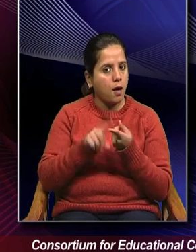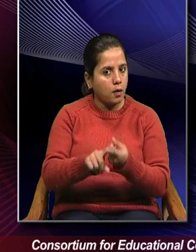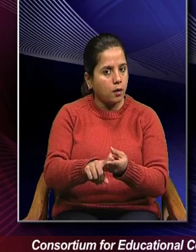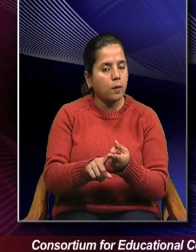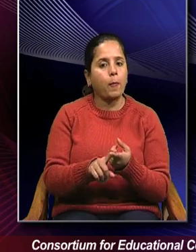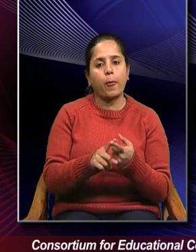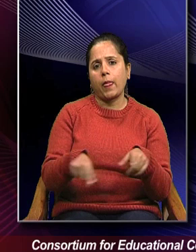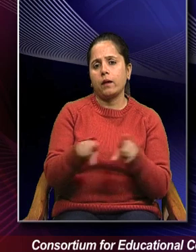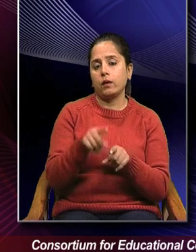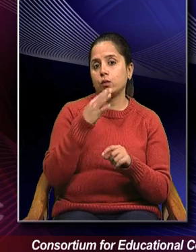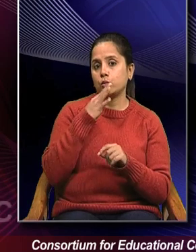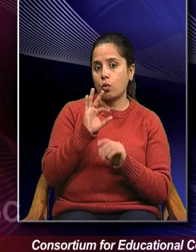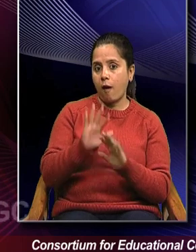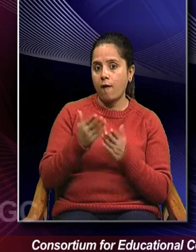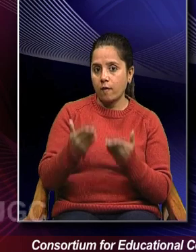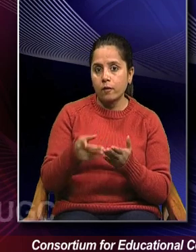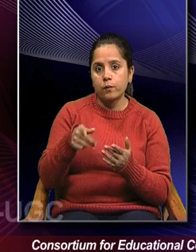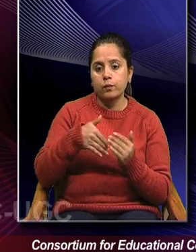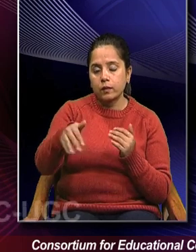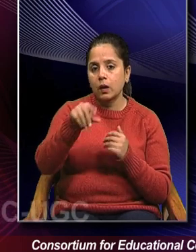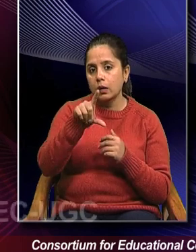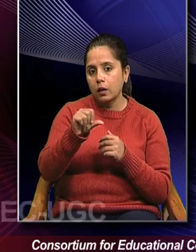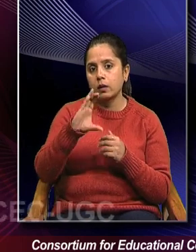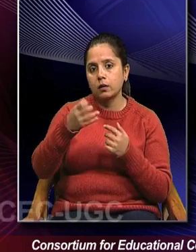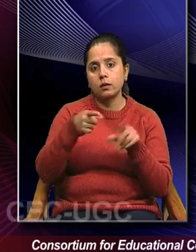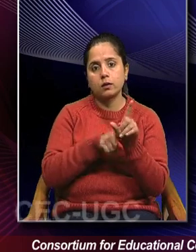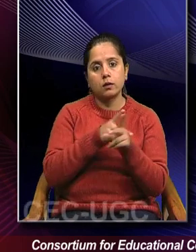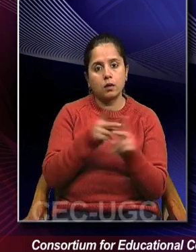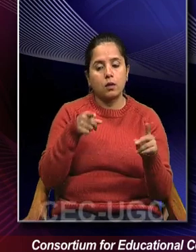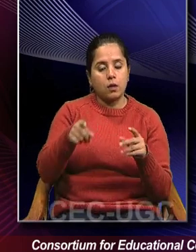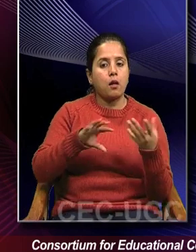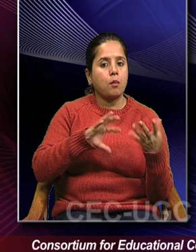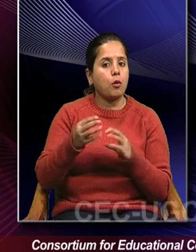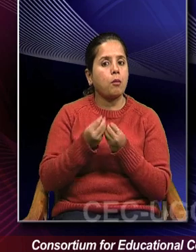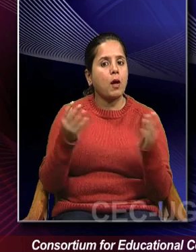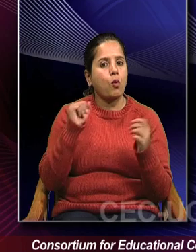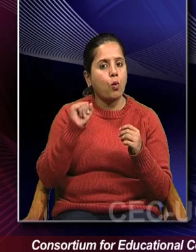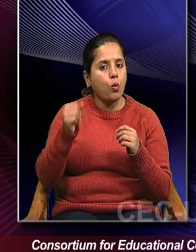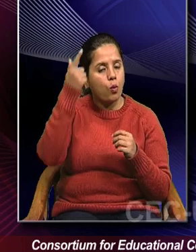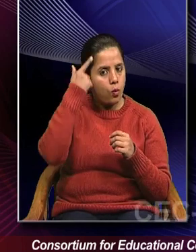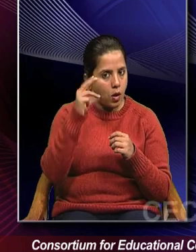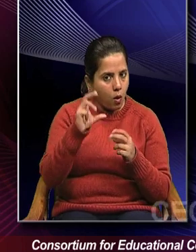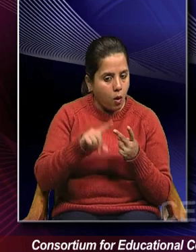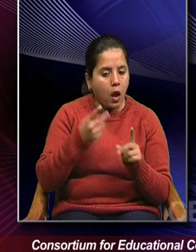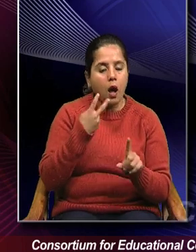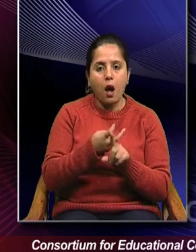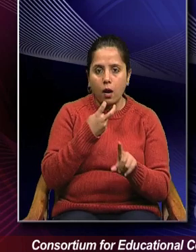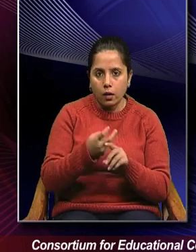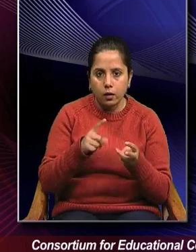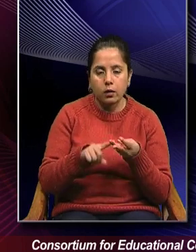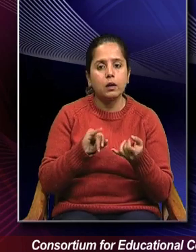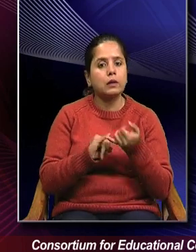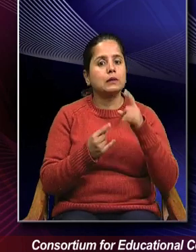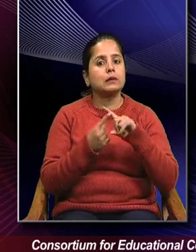was true as well in the middle of the 19th century when she produced most of its coal, iron and steel.